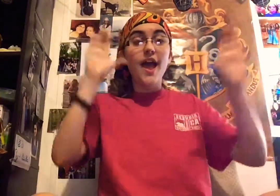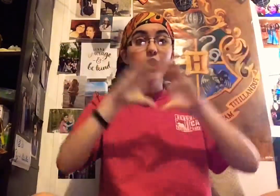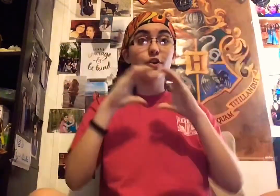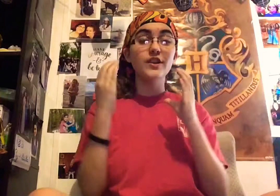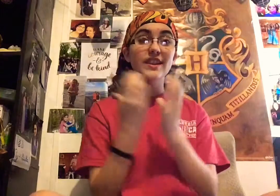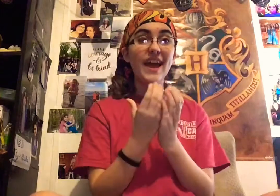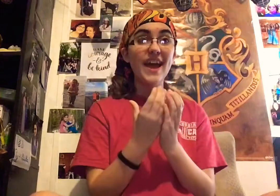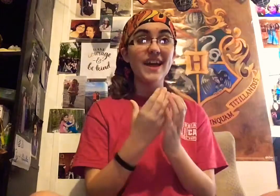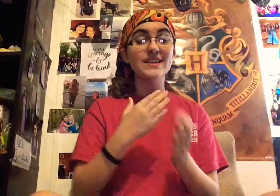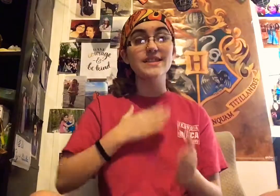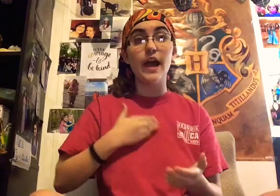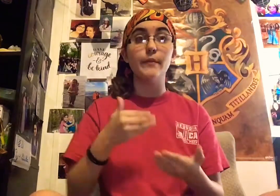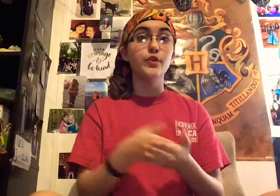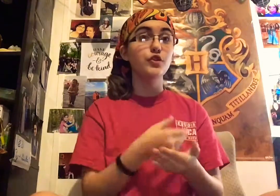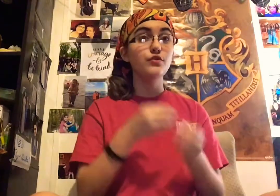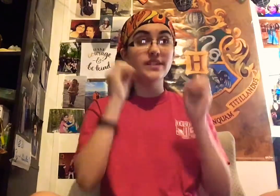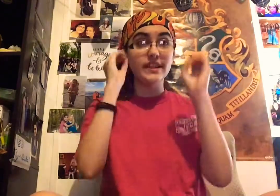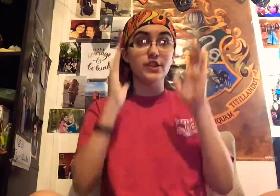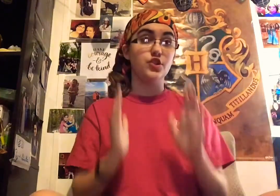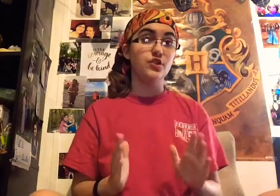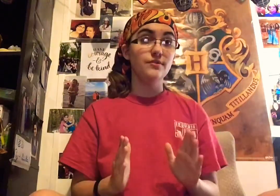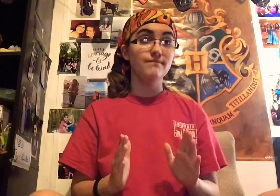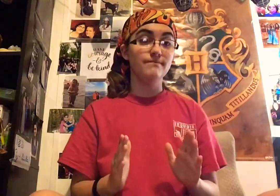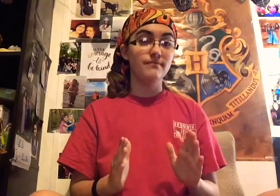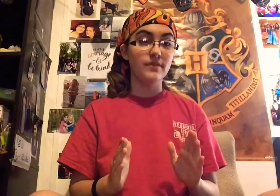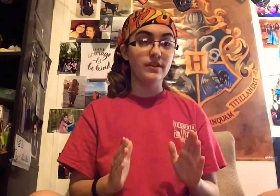hello class, I'm your new teacher.